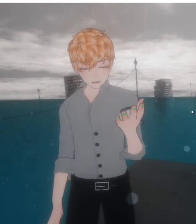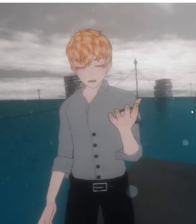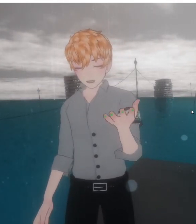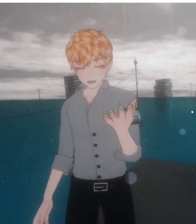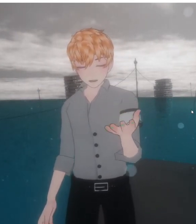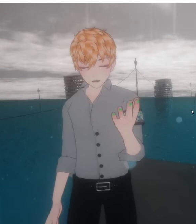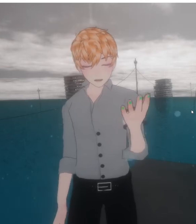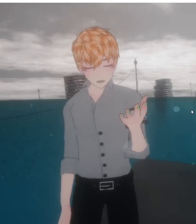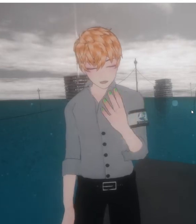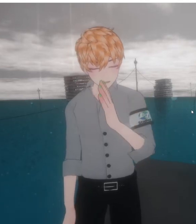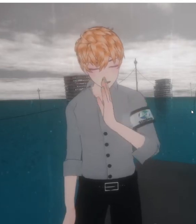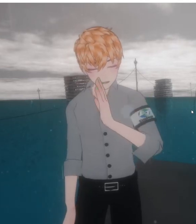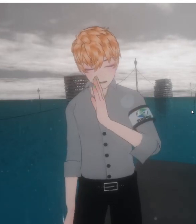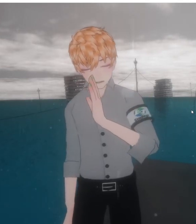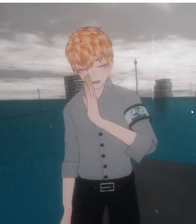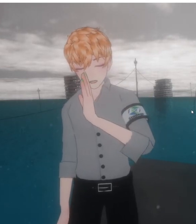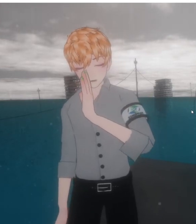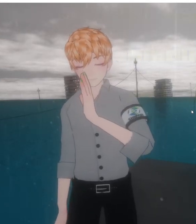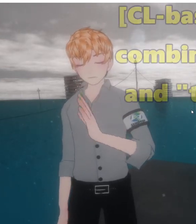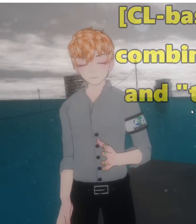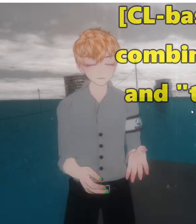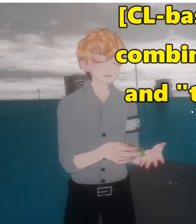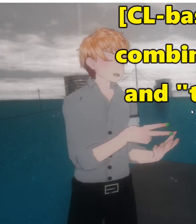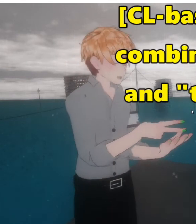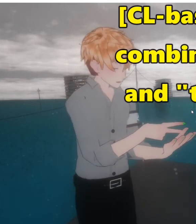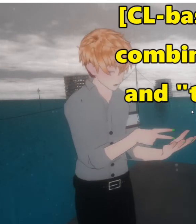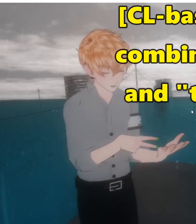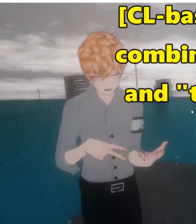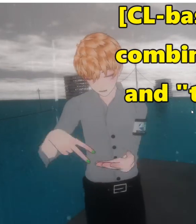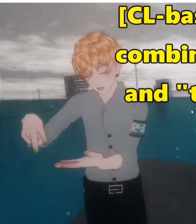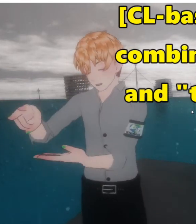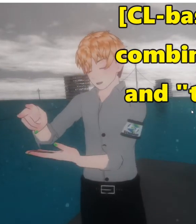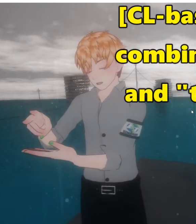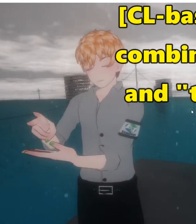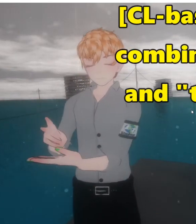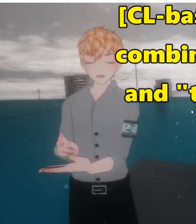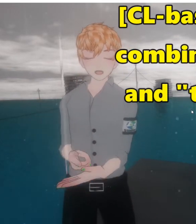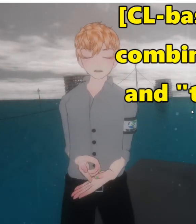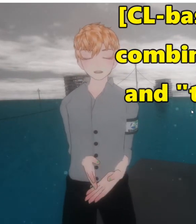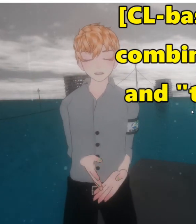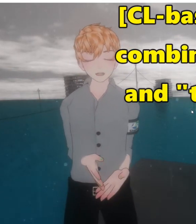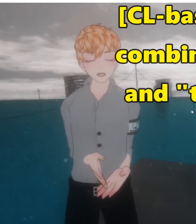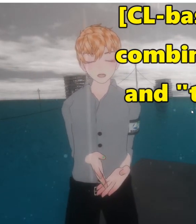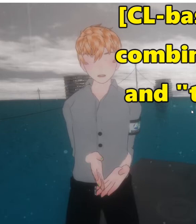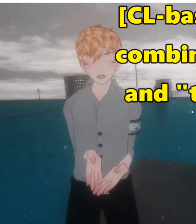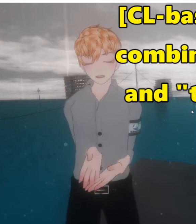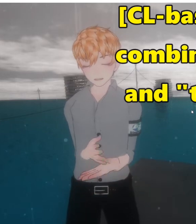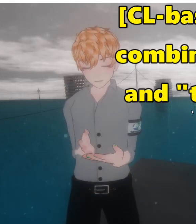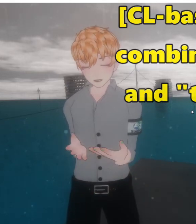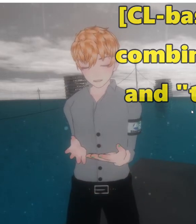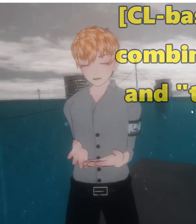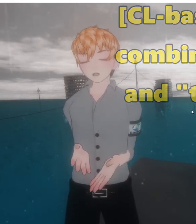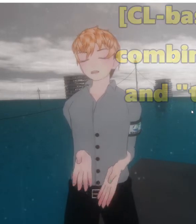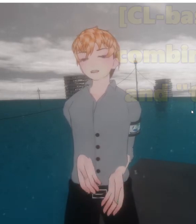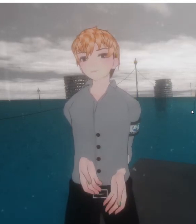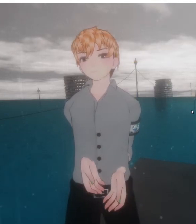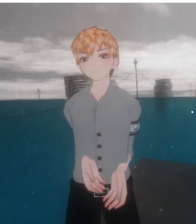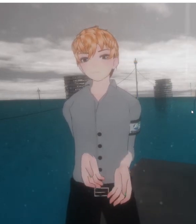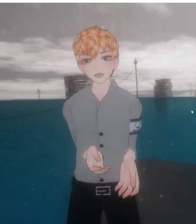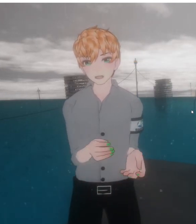kinds of things that people super stress out about. See, I get super detracted by things that are like stressful. That